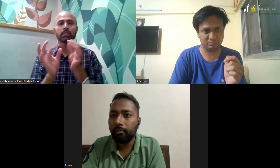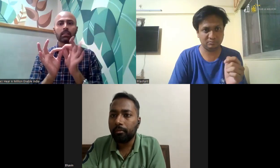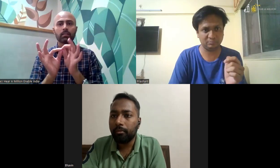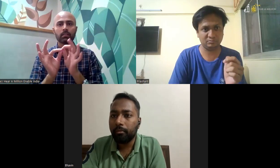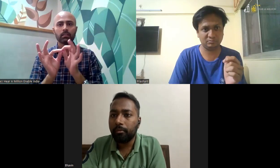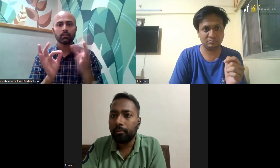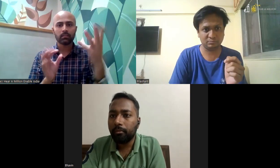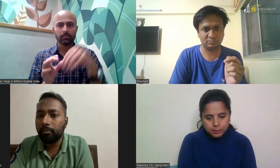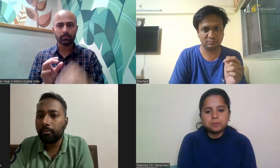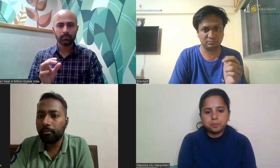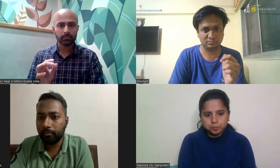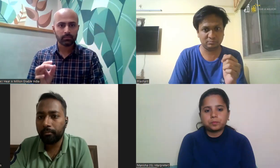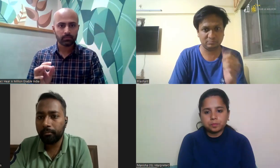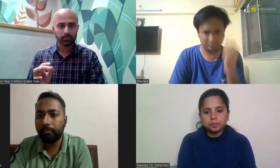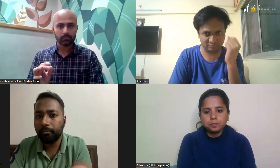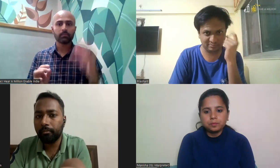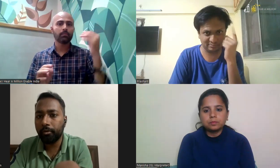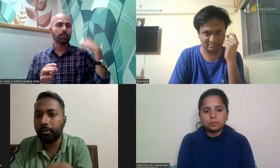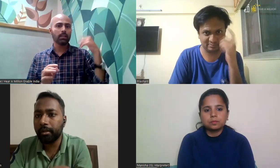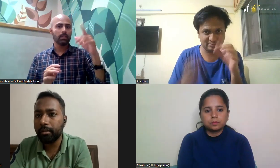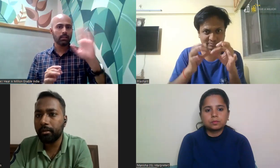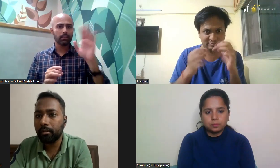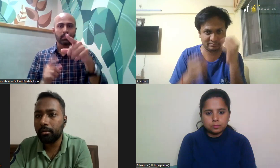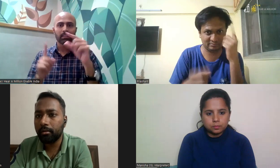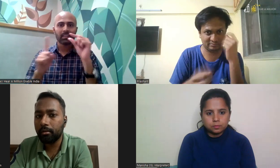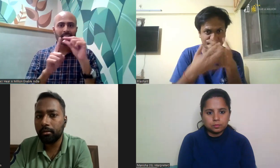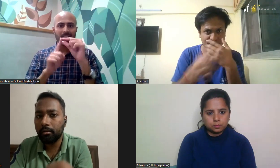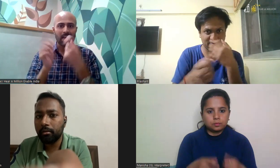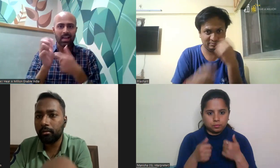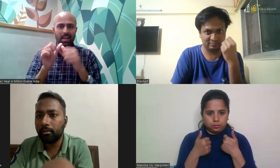Okay, yes. So Bhavin will answer. Okay.